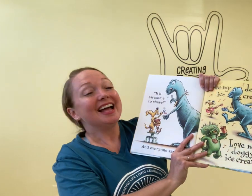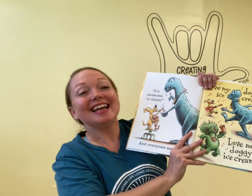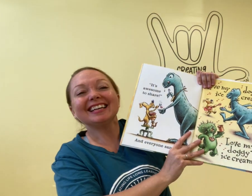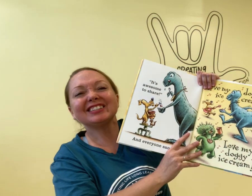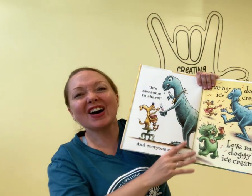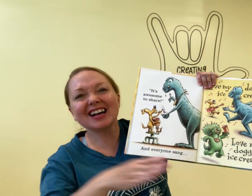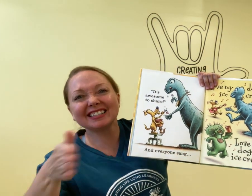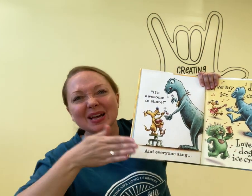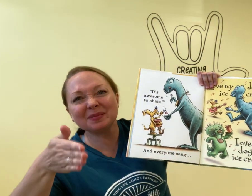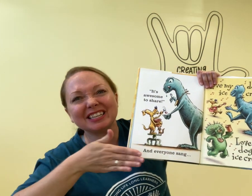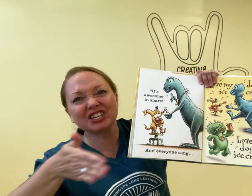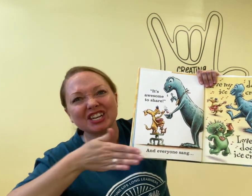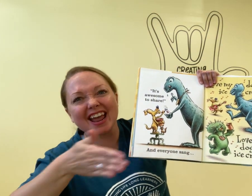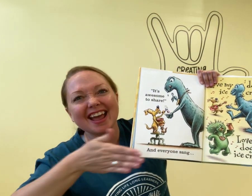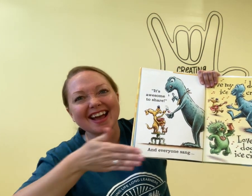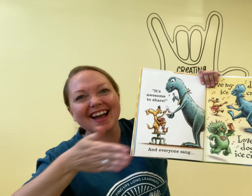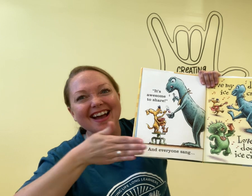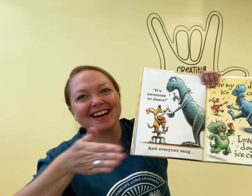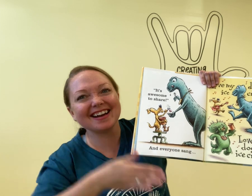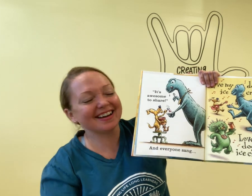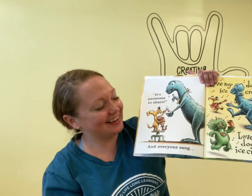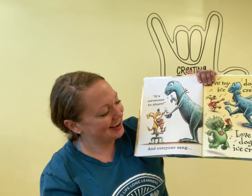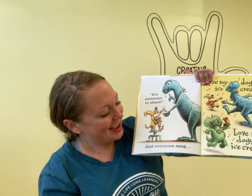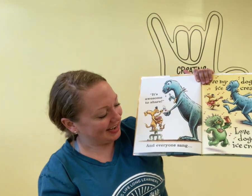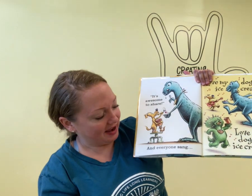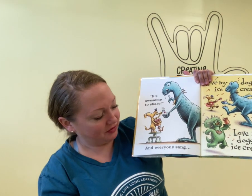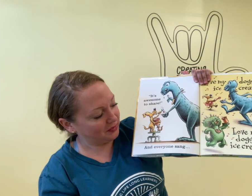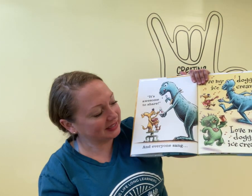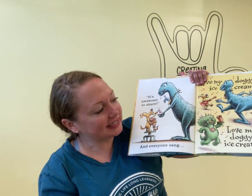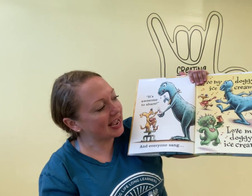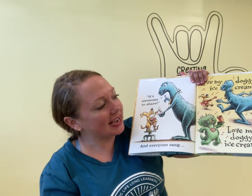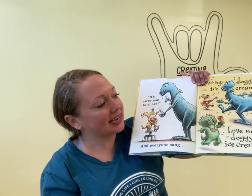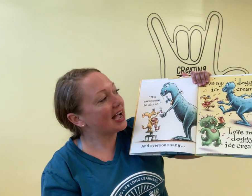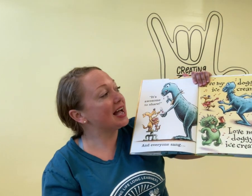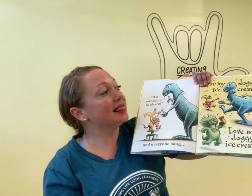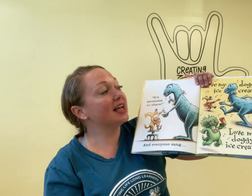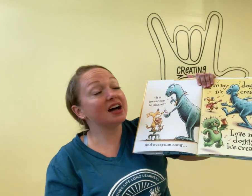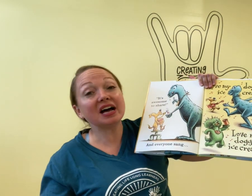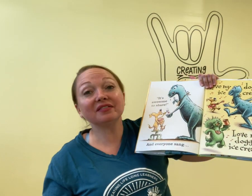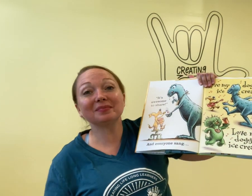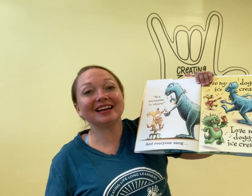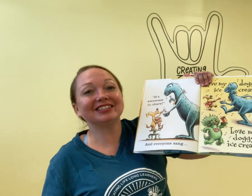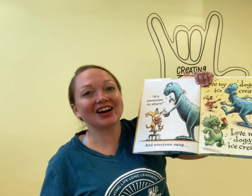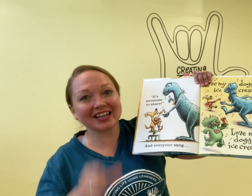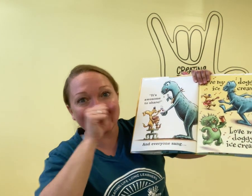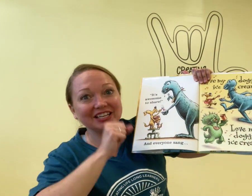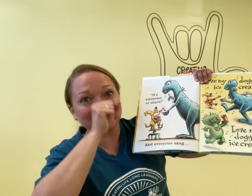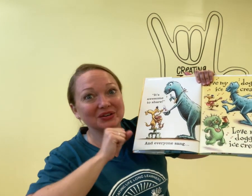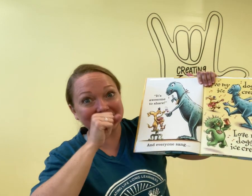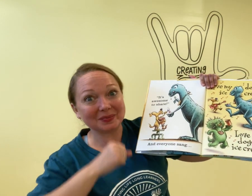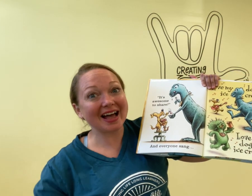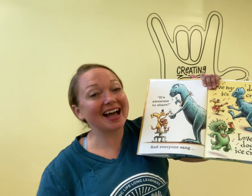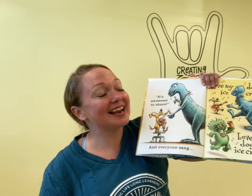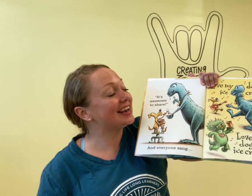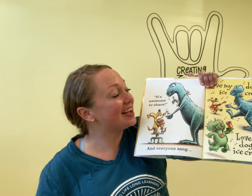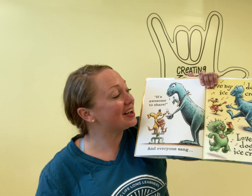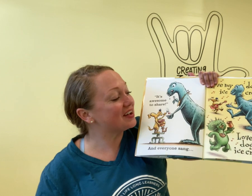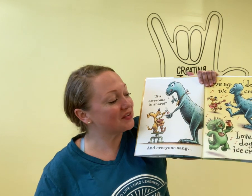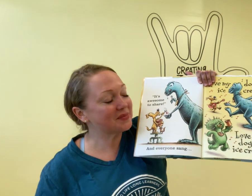It's awesome to share! And everyone sang, I love my doggy ice cream. I love my